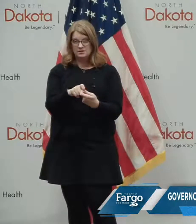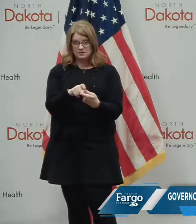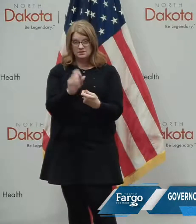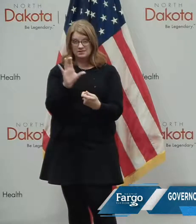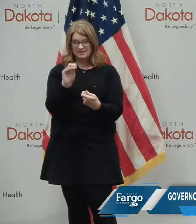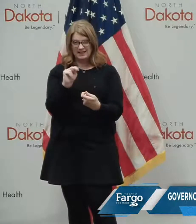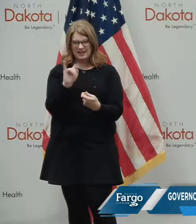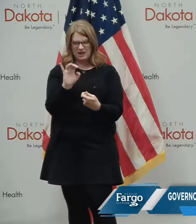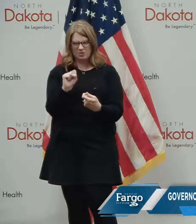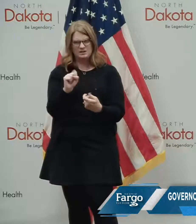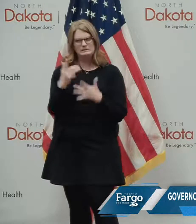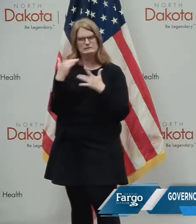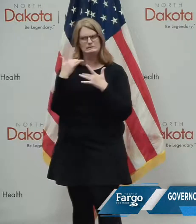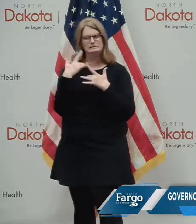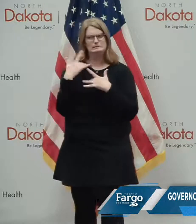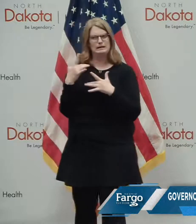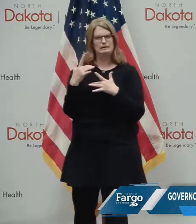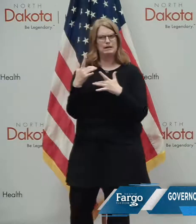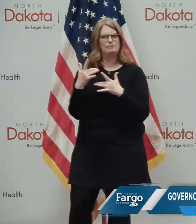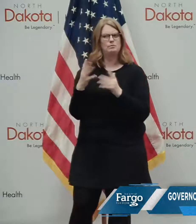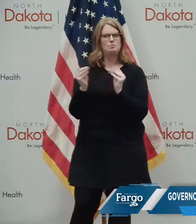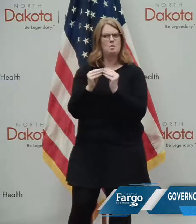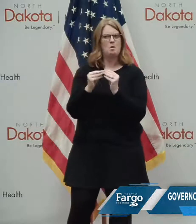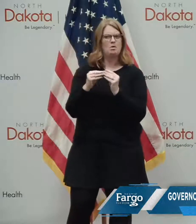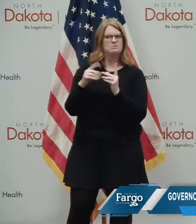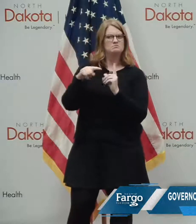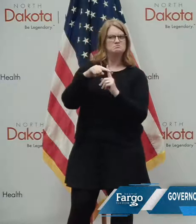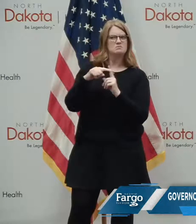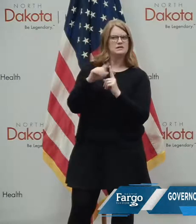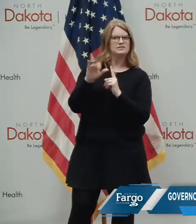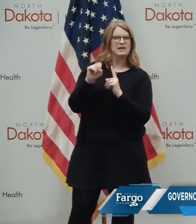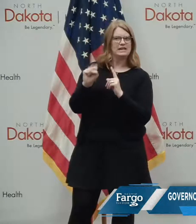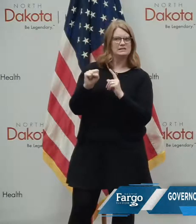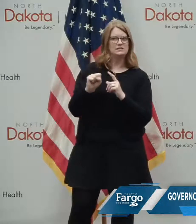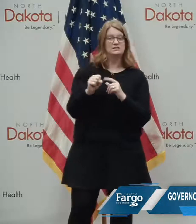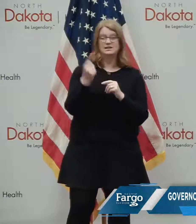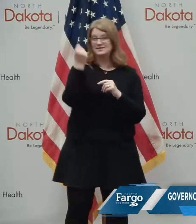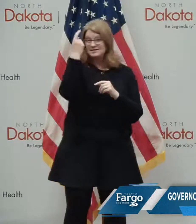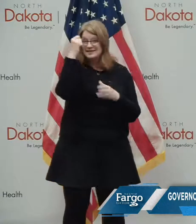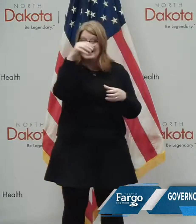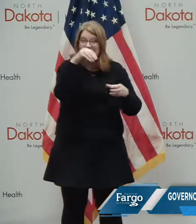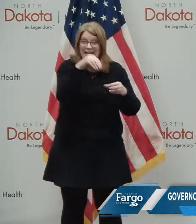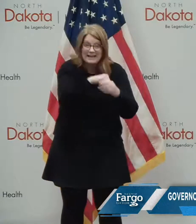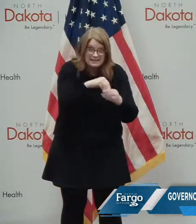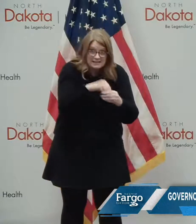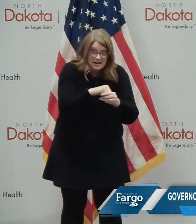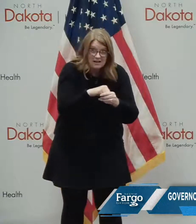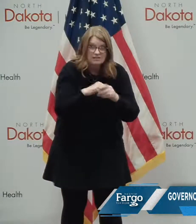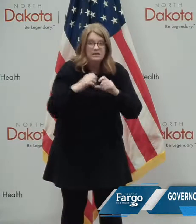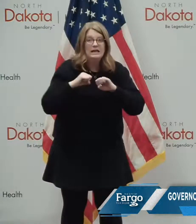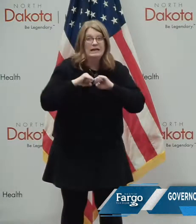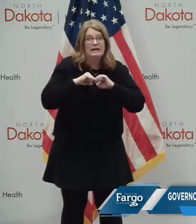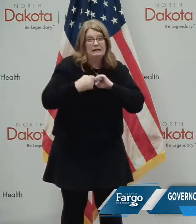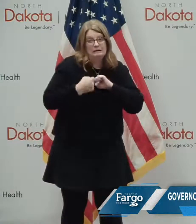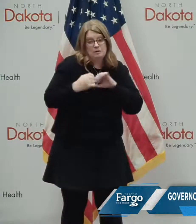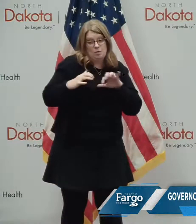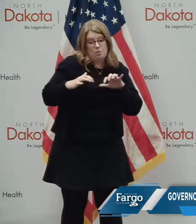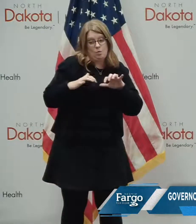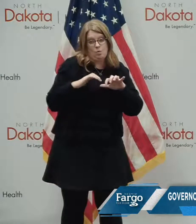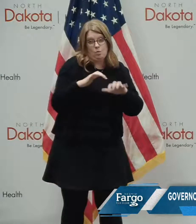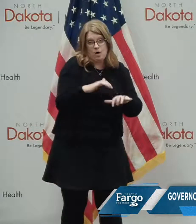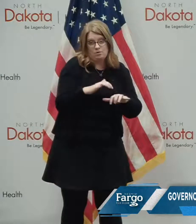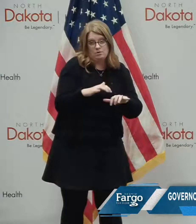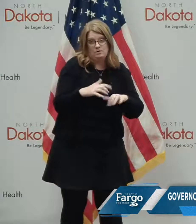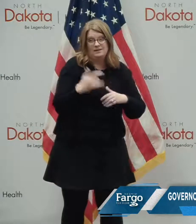higher number of counts, is that it's indoors, it's crowded, if it's got